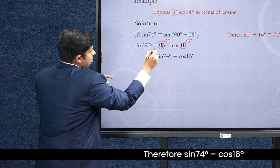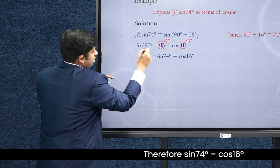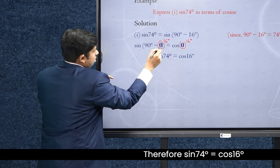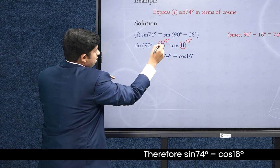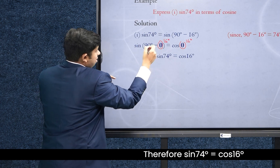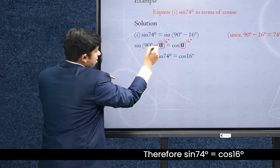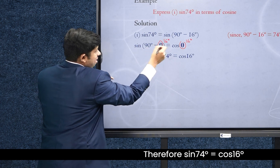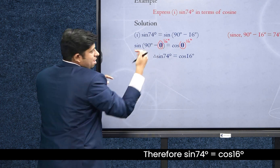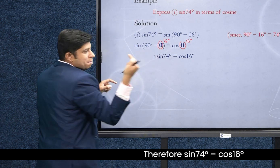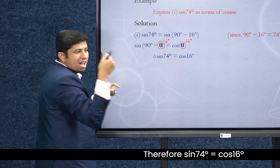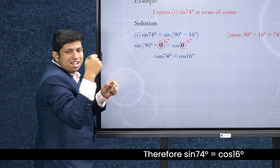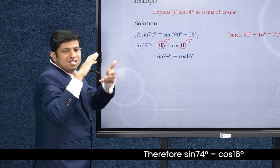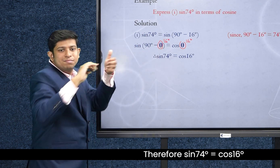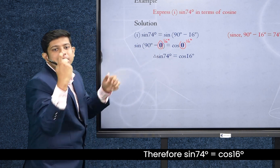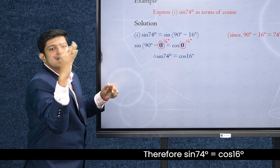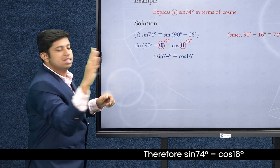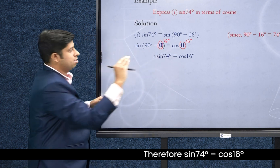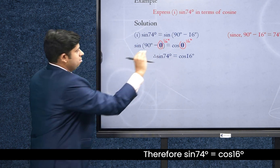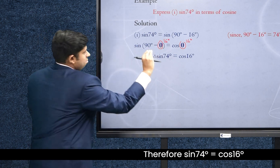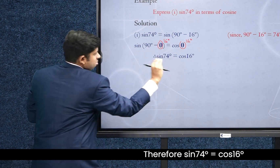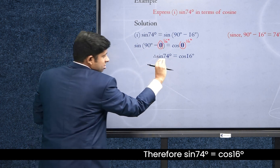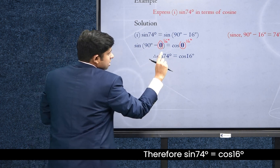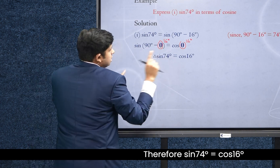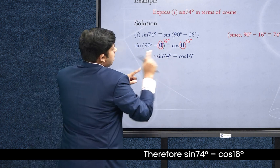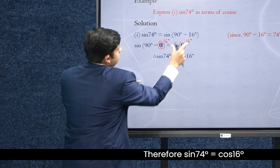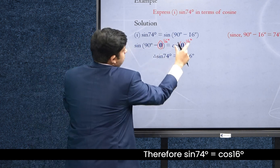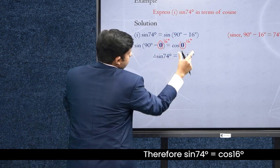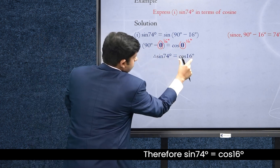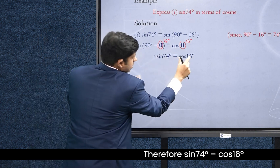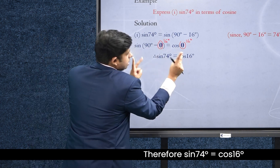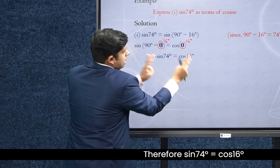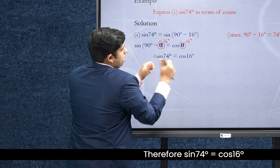Therefore, sin 74 degrees is equal to cos 16 degrees.